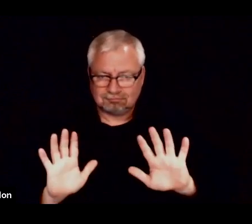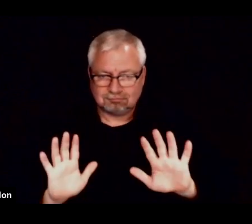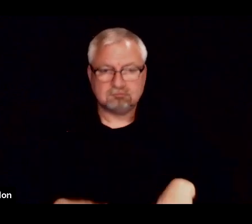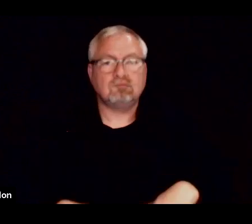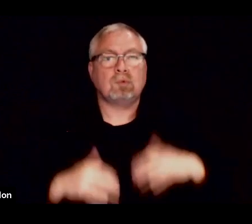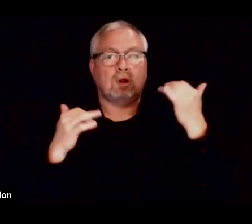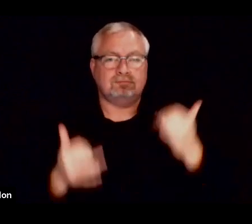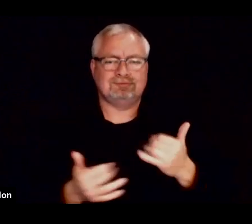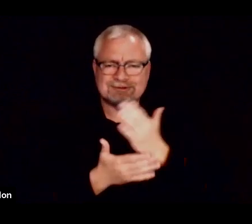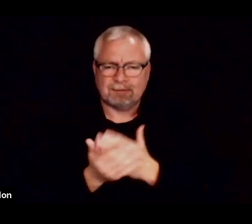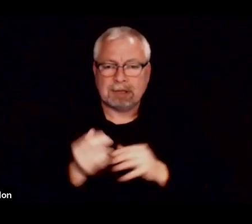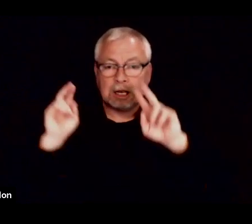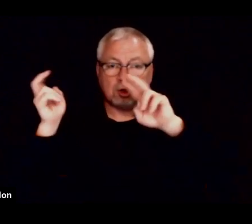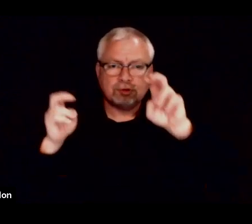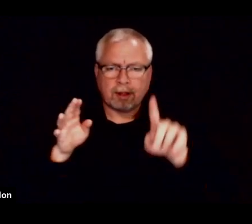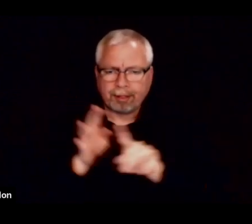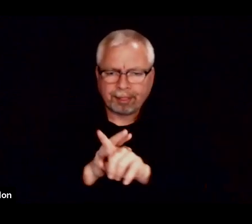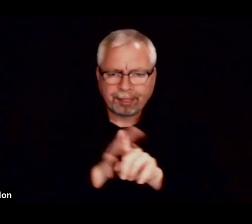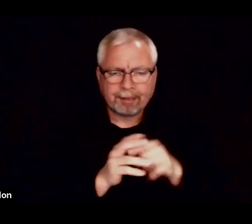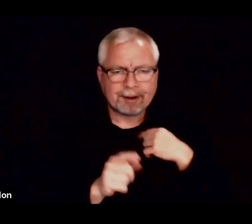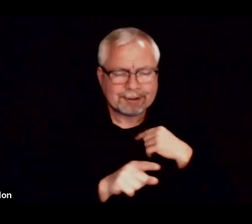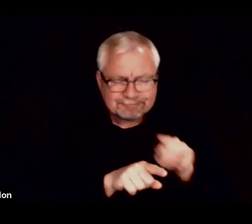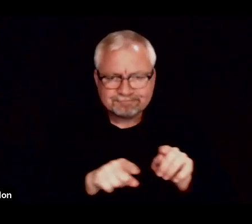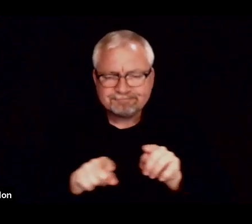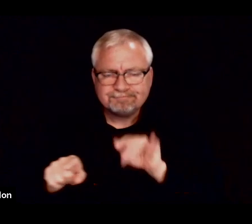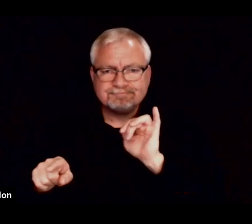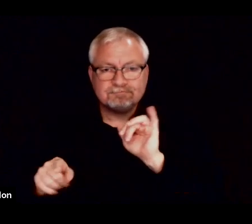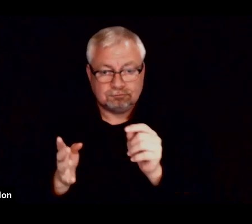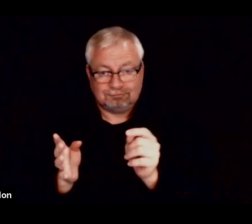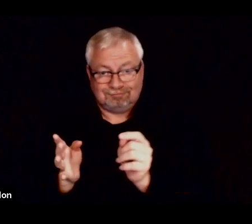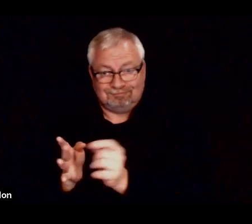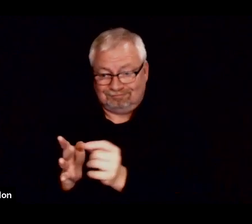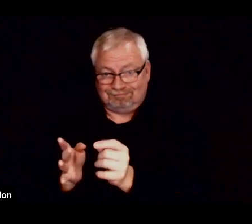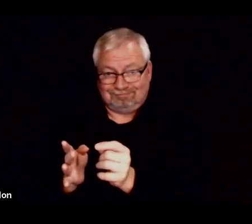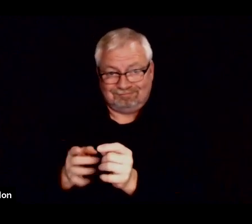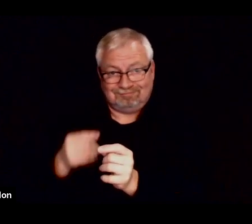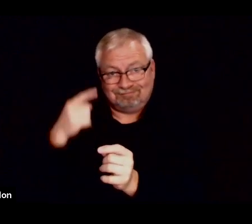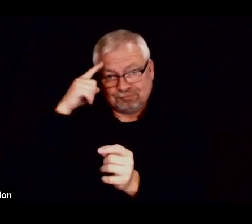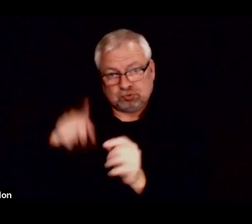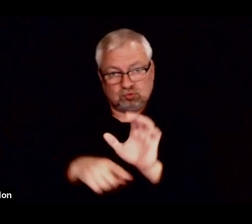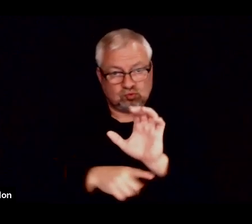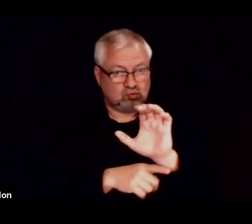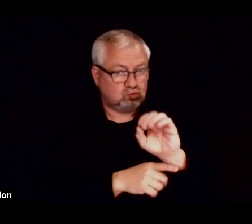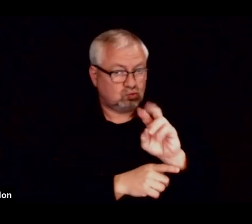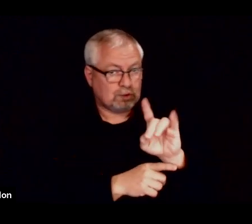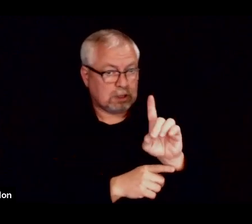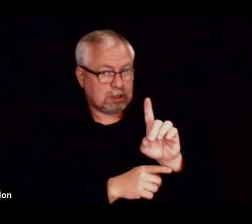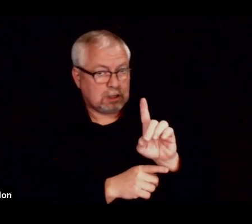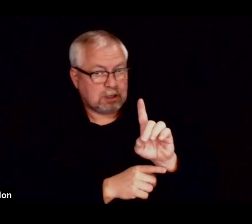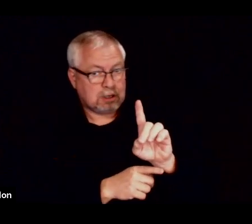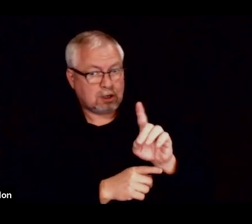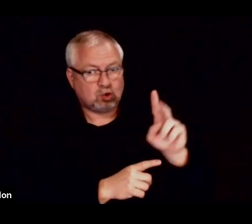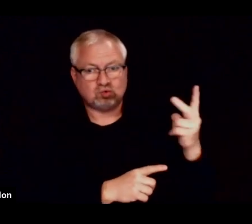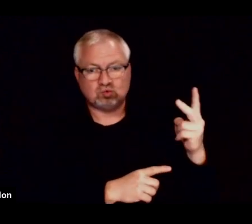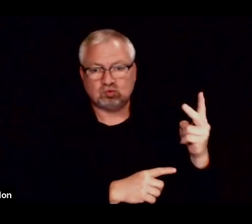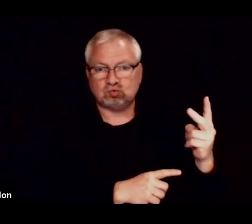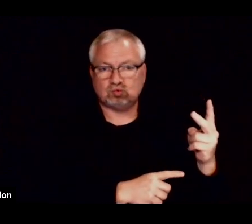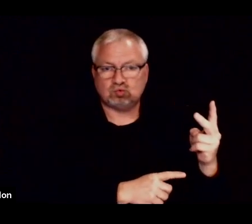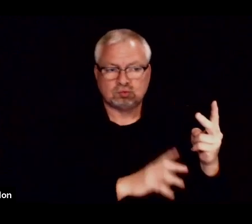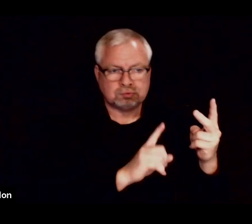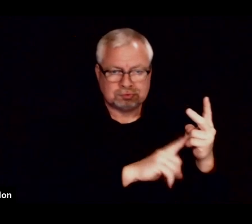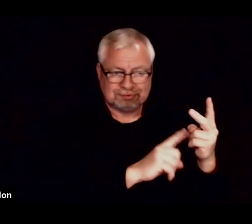around serology for SARS-CoV-2 are that there are many, many different